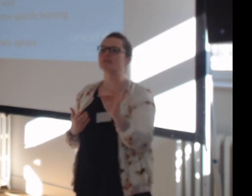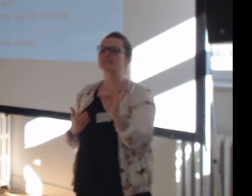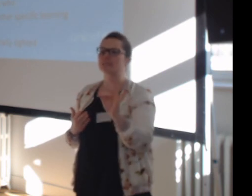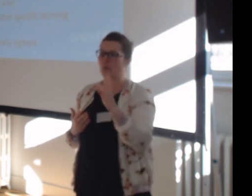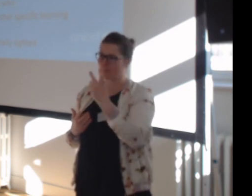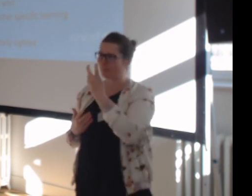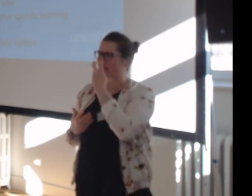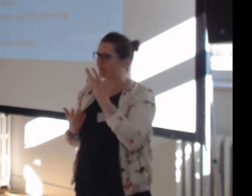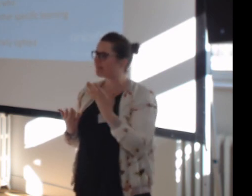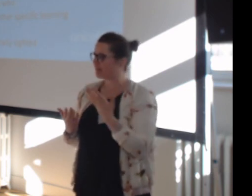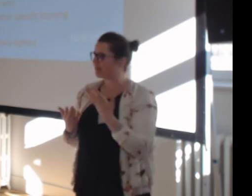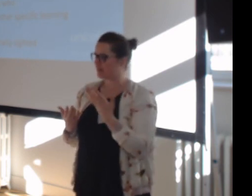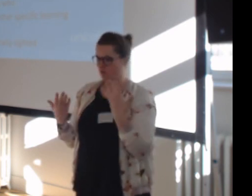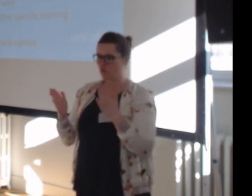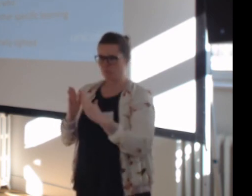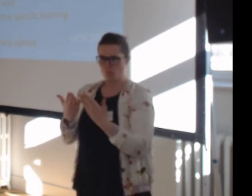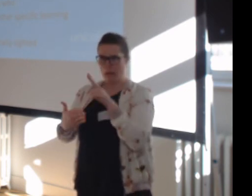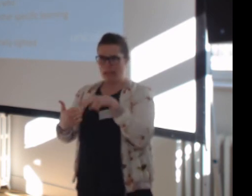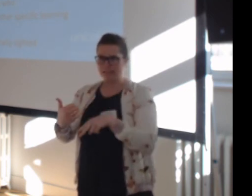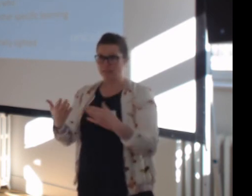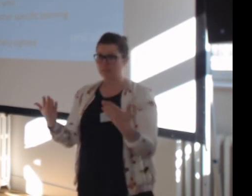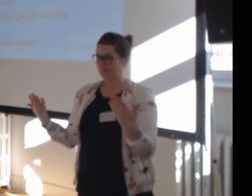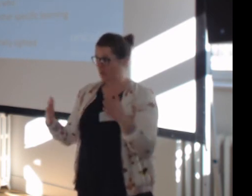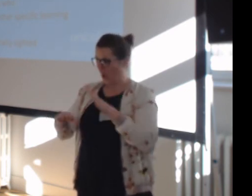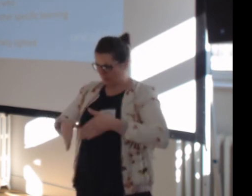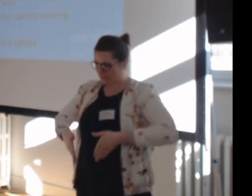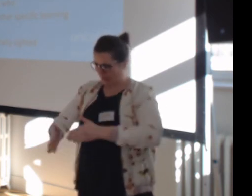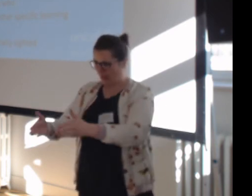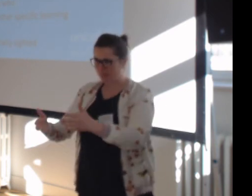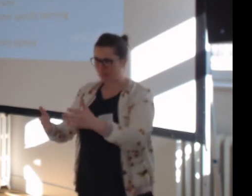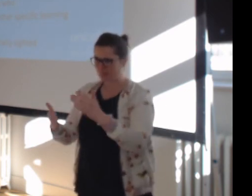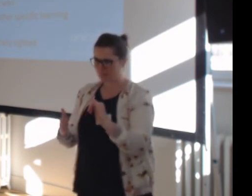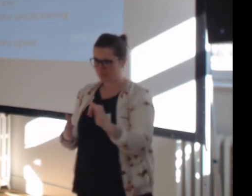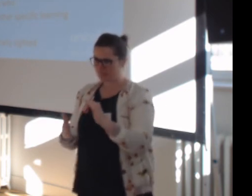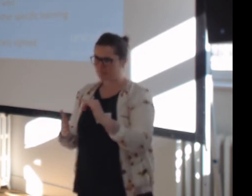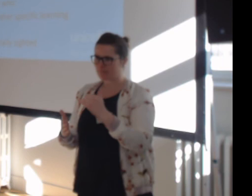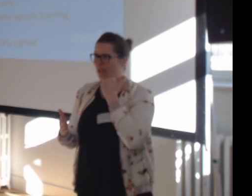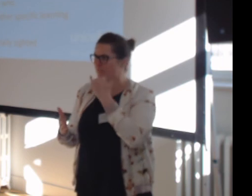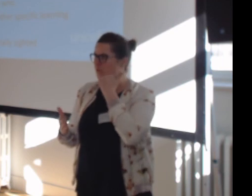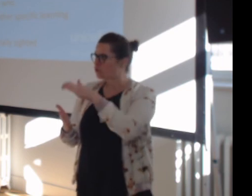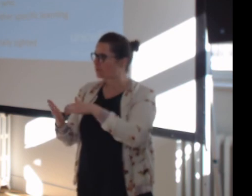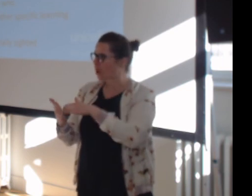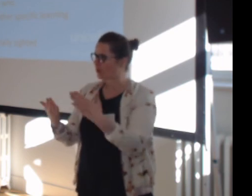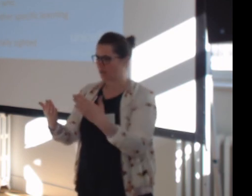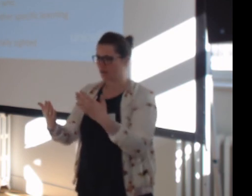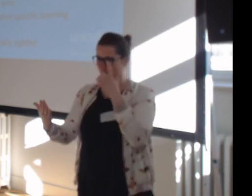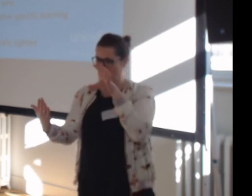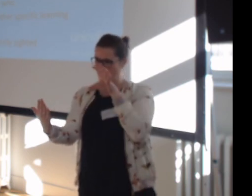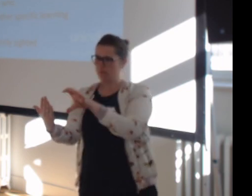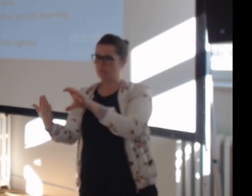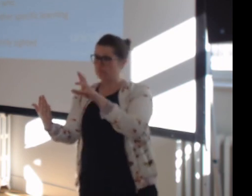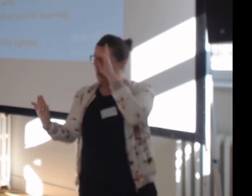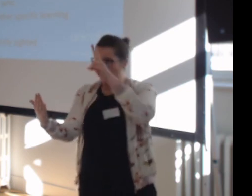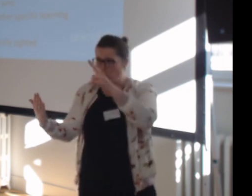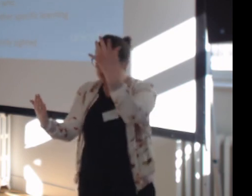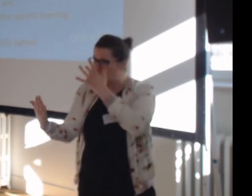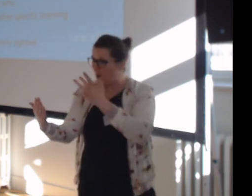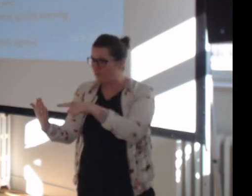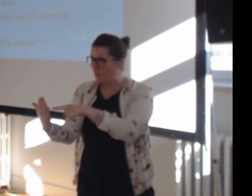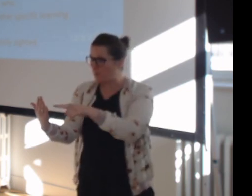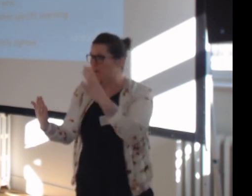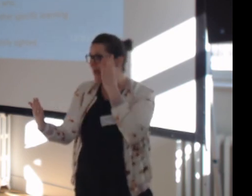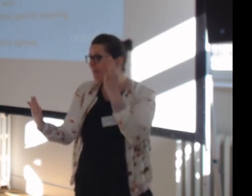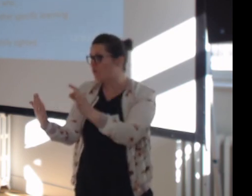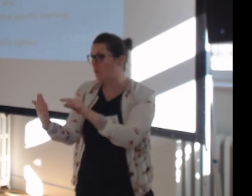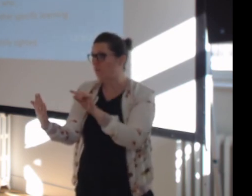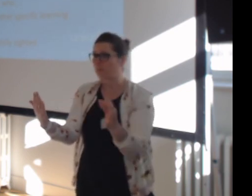He's blind and he's reading a book actually in the street using his phone, and there's a picture of a regular smartphone with some